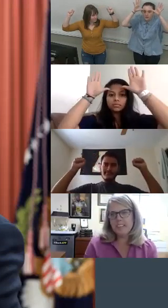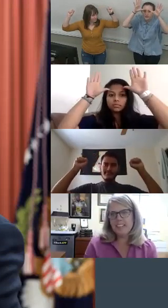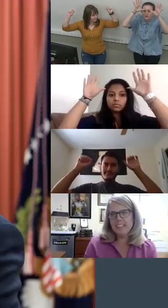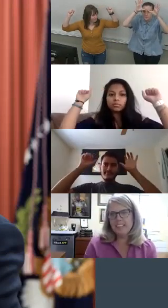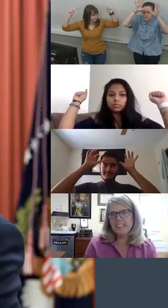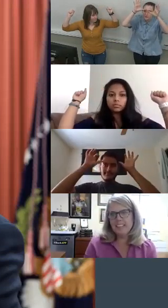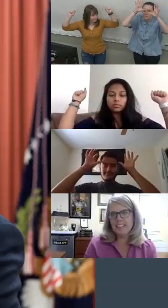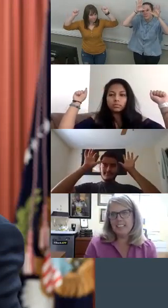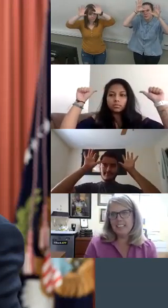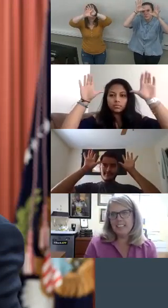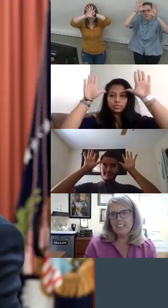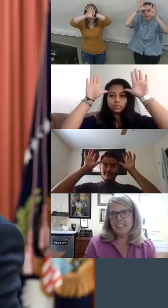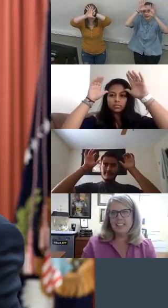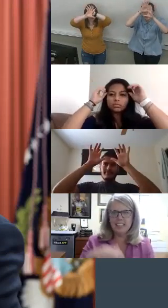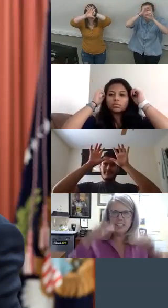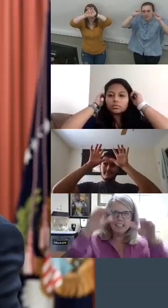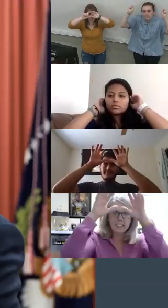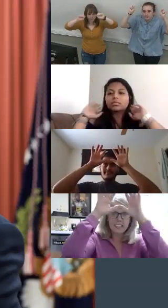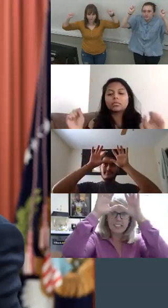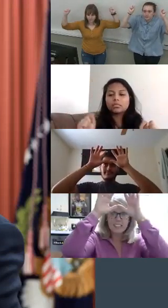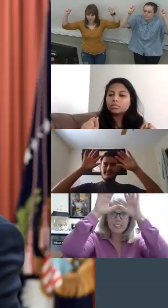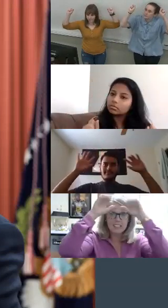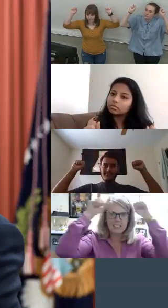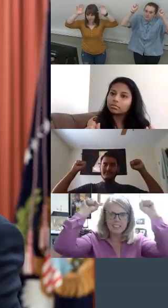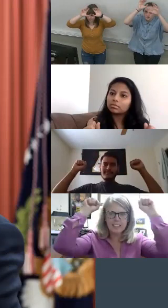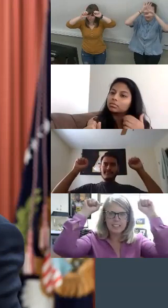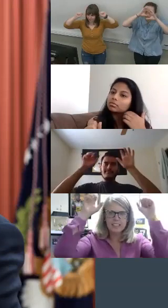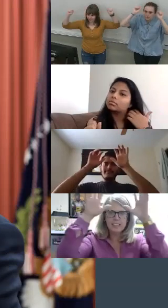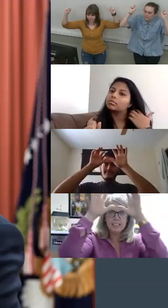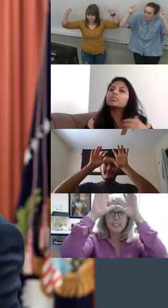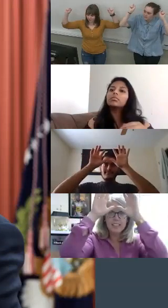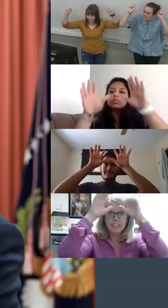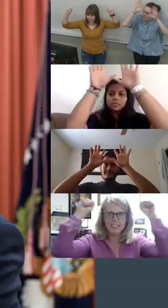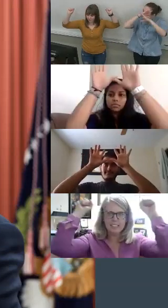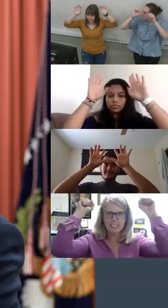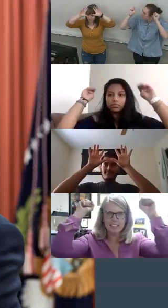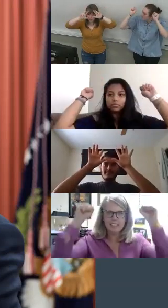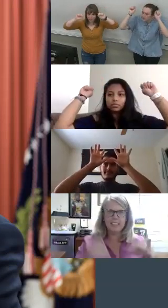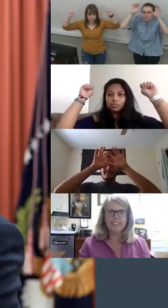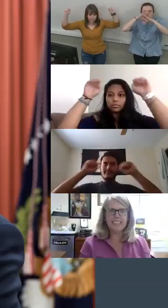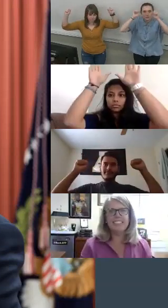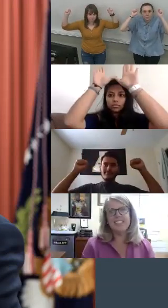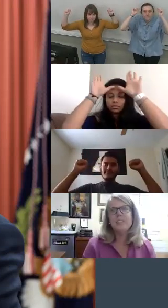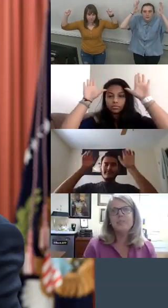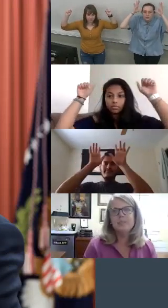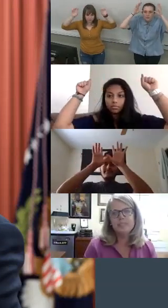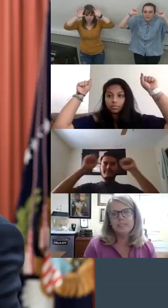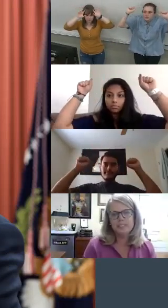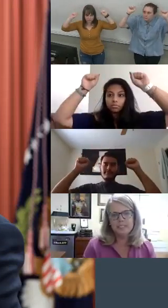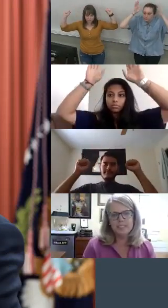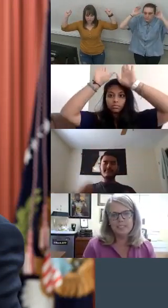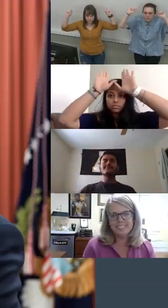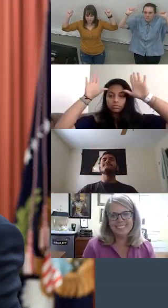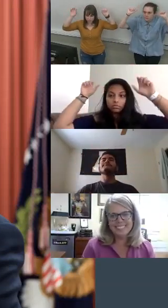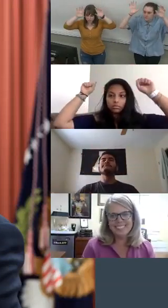starting with your antlers, you start in the middle of your forehead and you make a little circle with it. President. So I usually sign in a circle. But I've